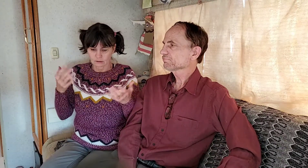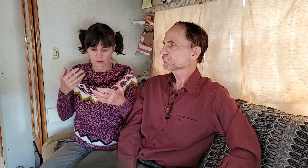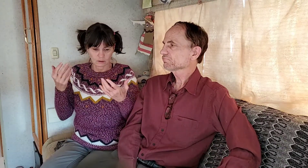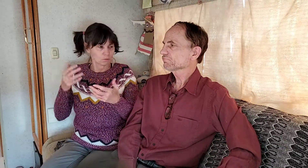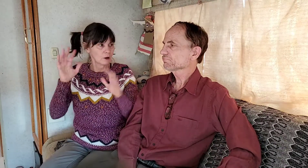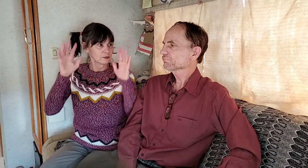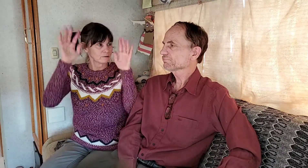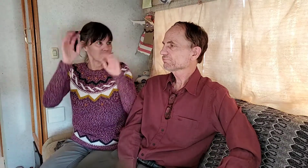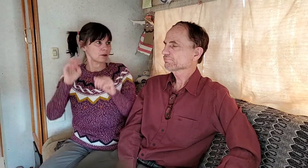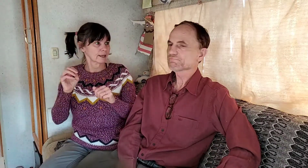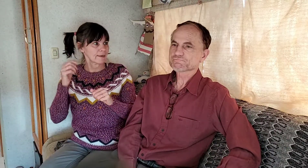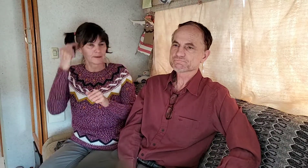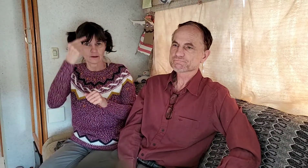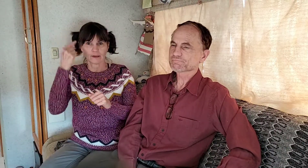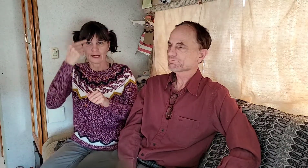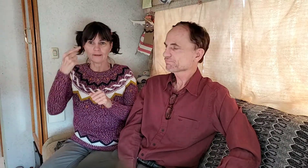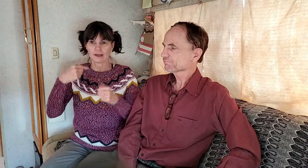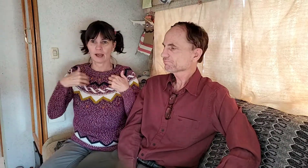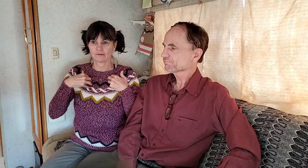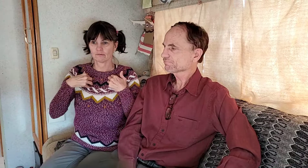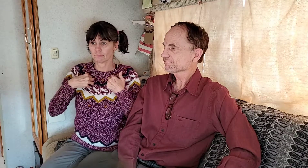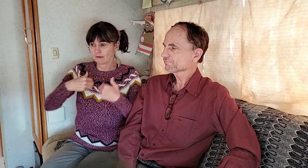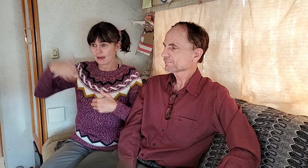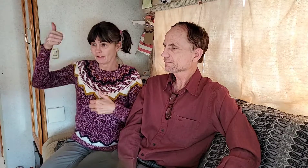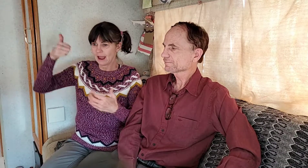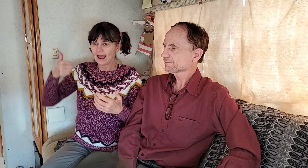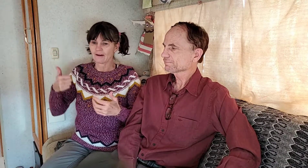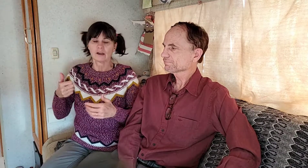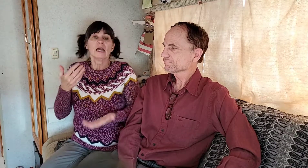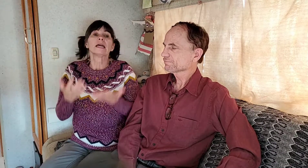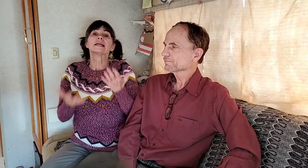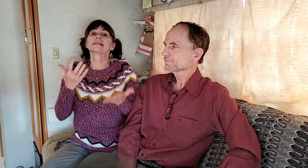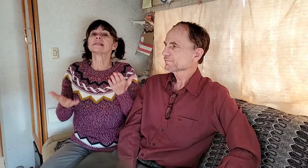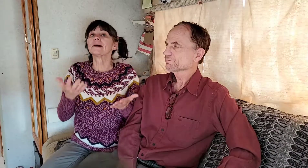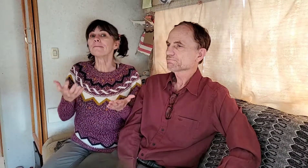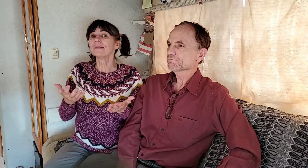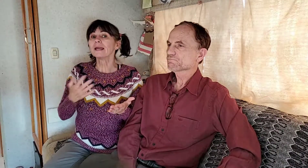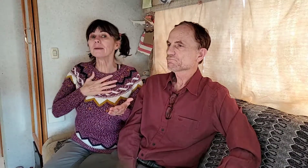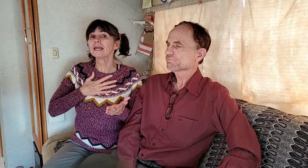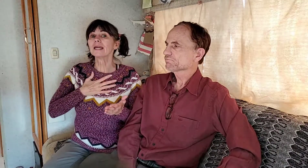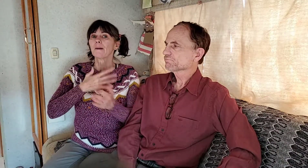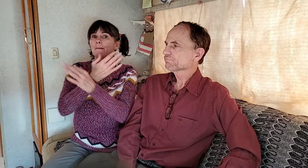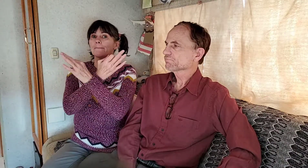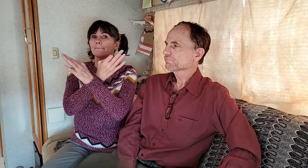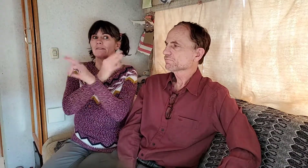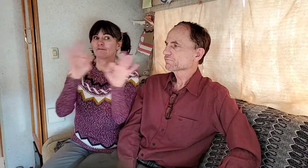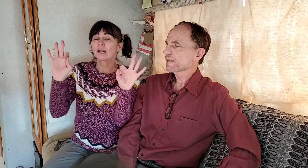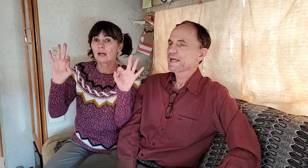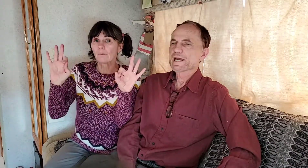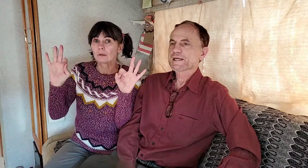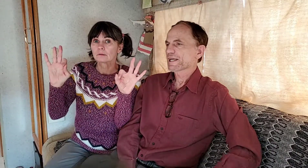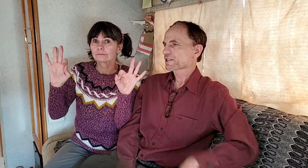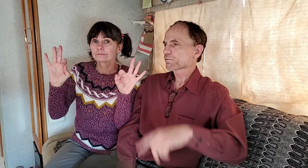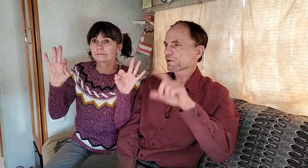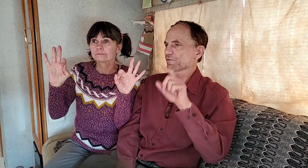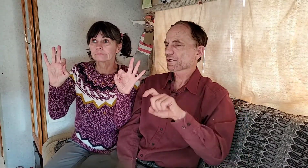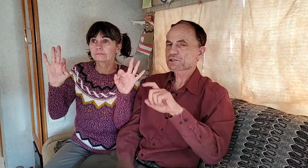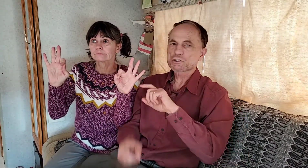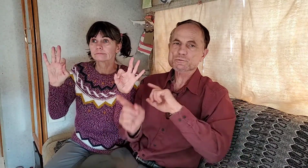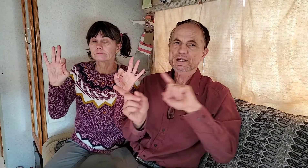they're wonderful. I can't think of anything I'd rather have, except maybe my freedom. Yes, well, if you'll excuse me, I have